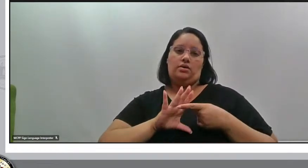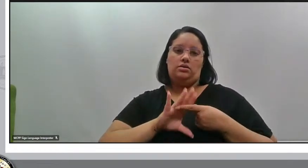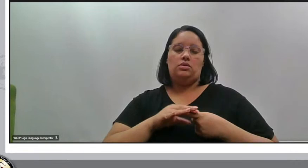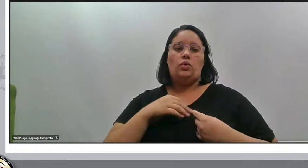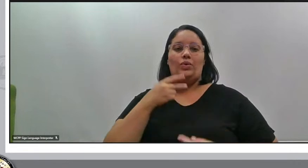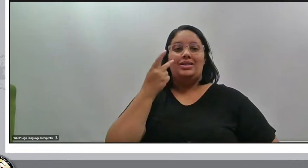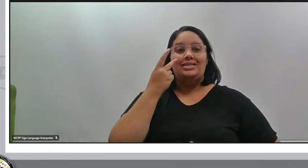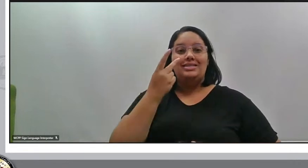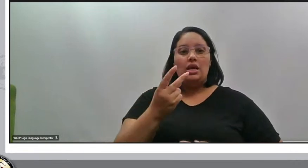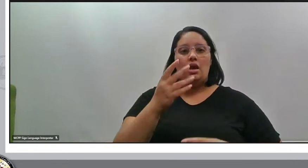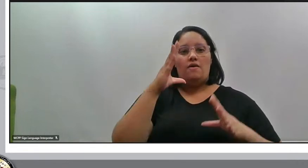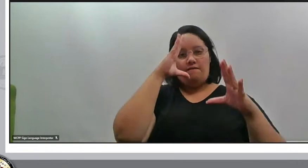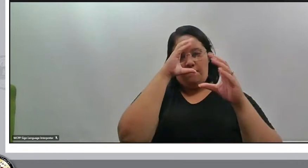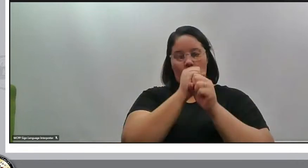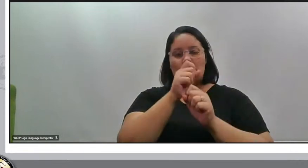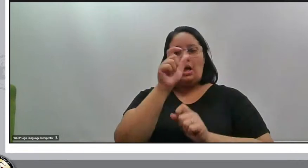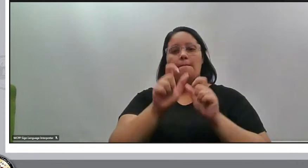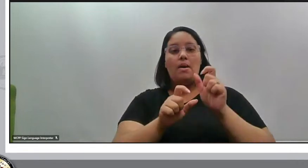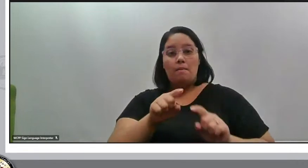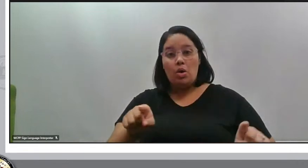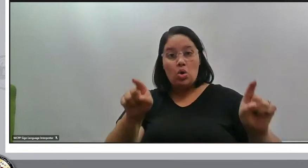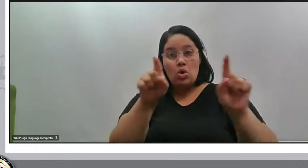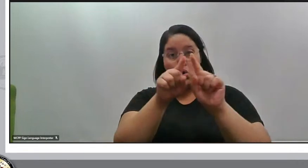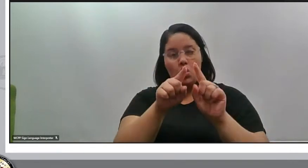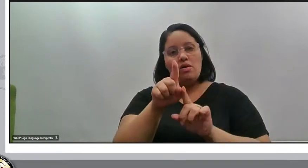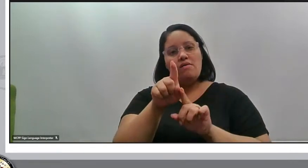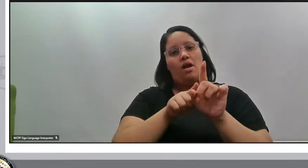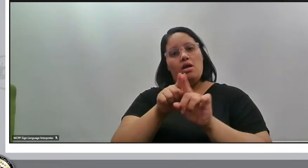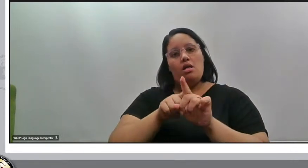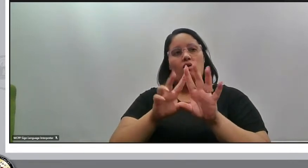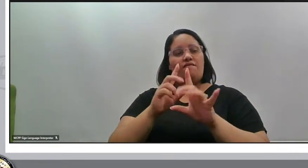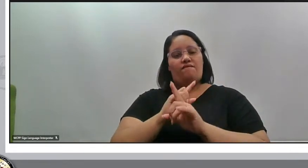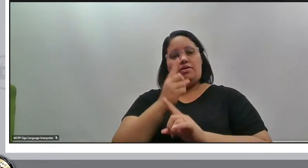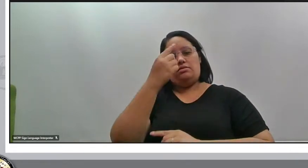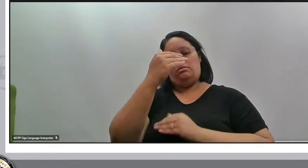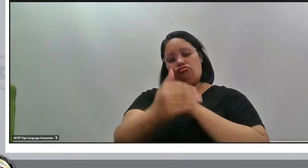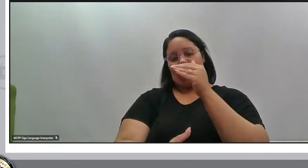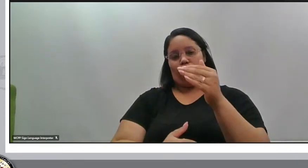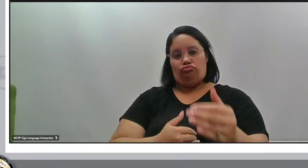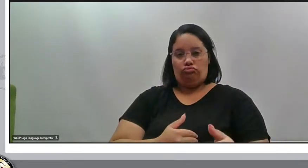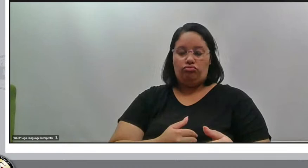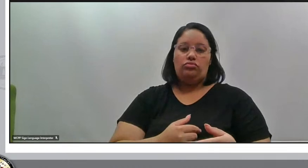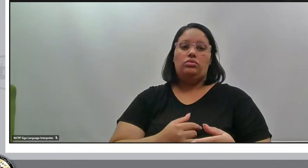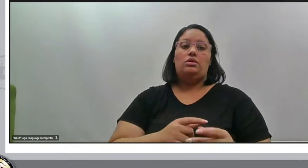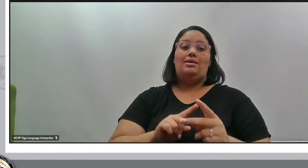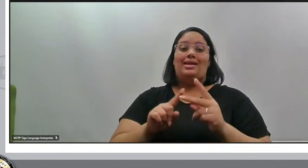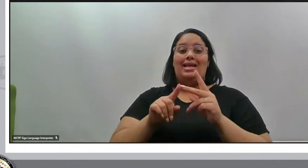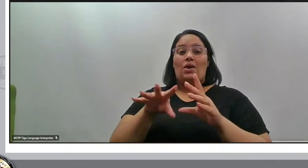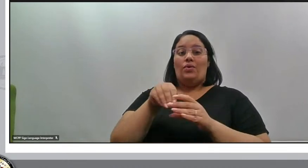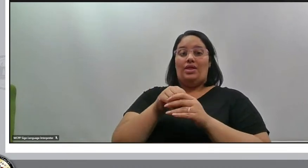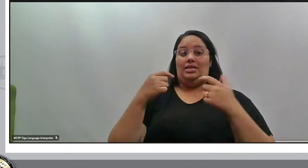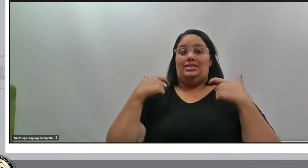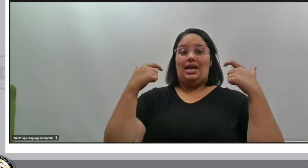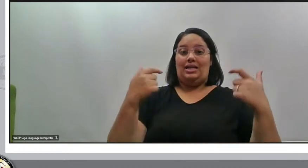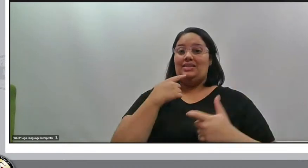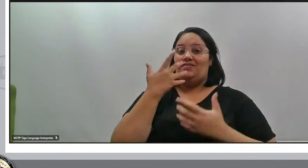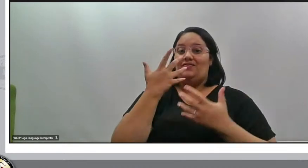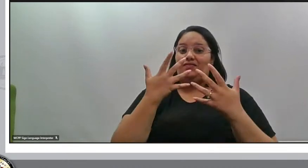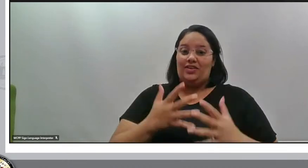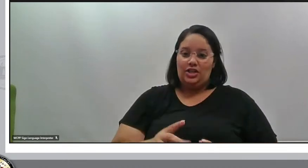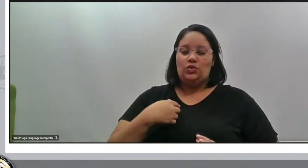the people failure within the organization as a first round. Of course, we as the Secretary had indicated, we